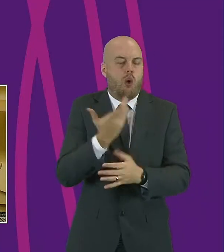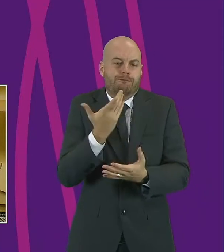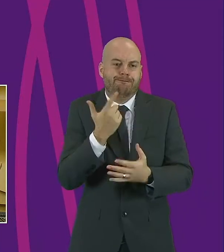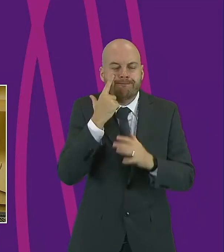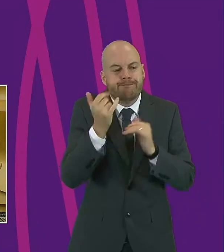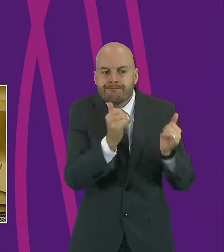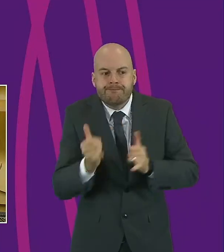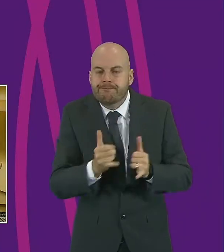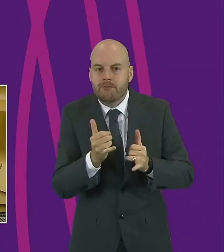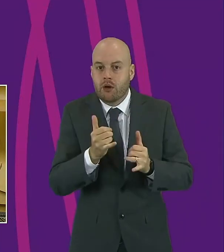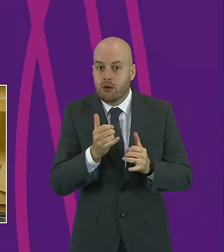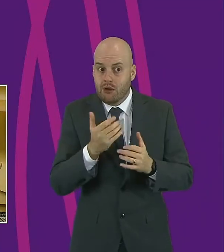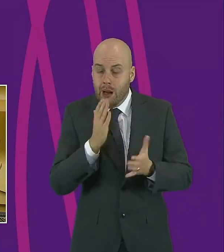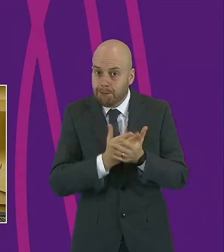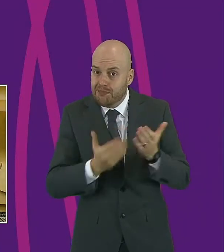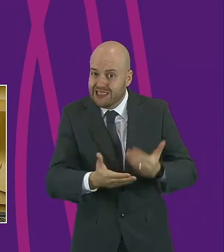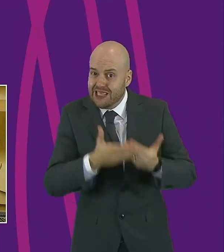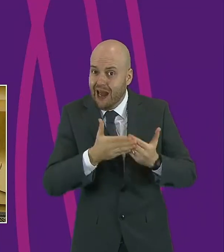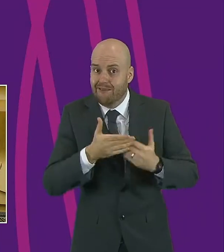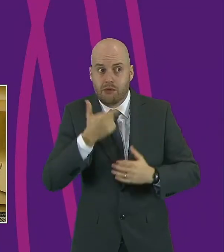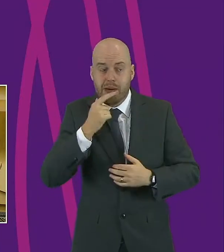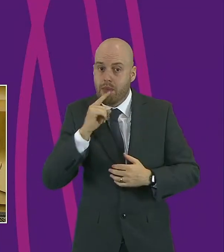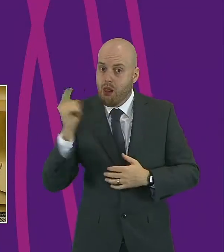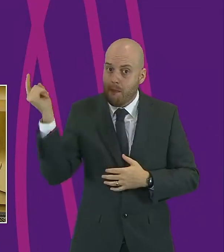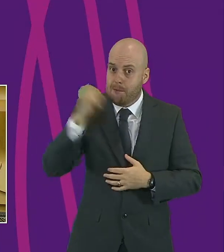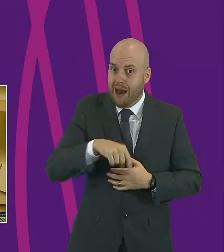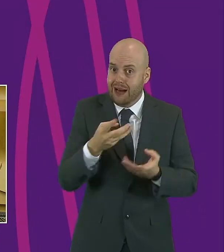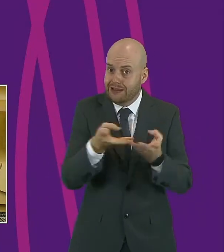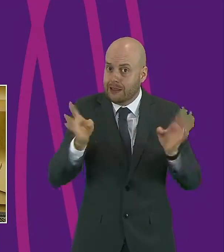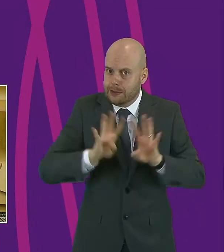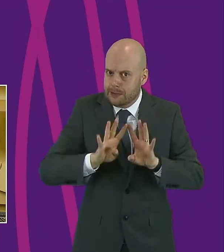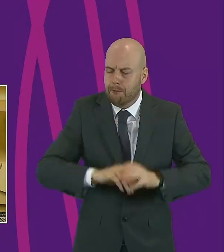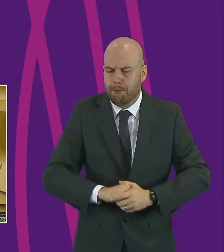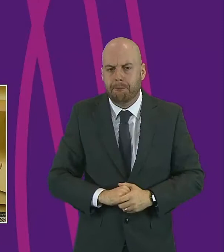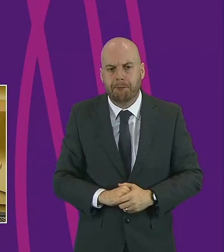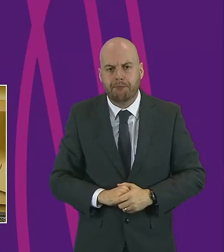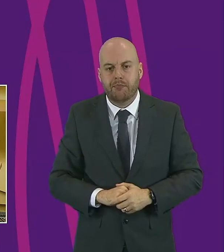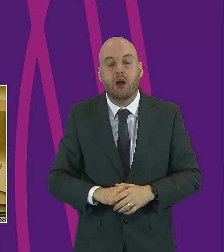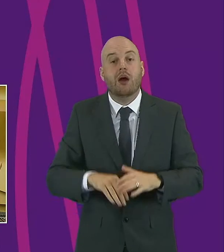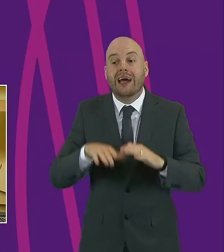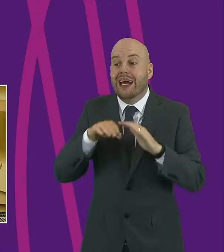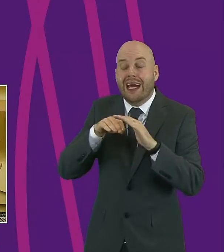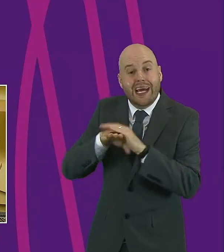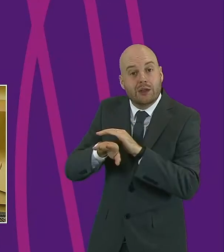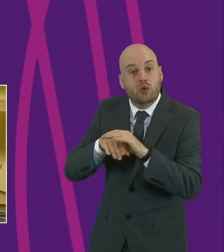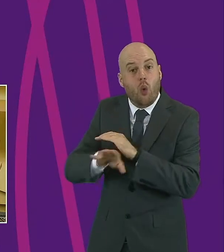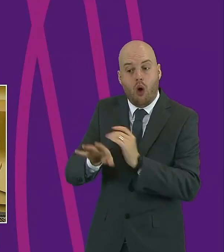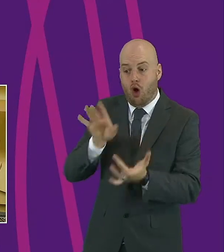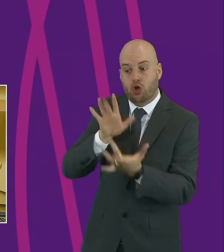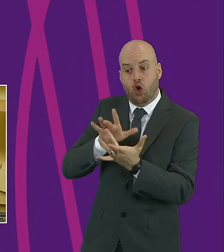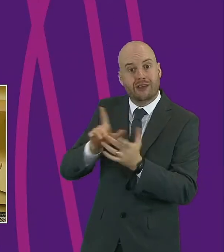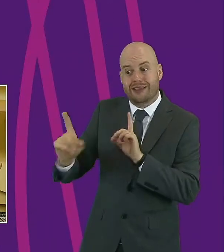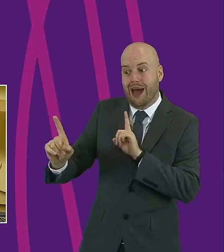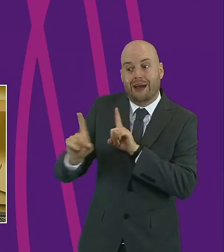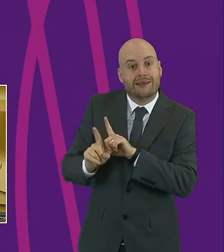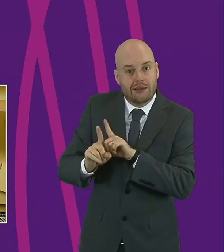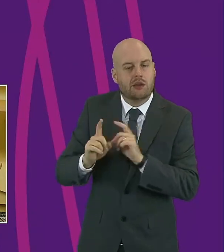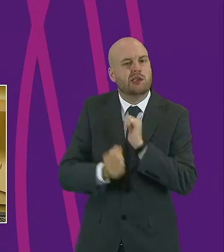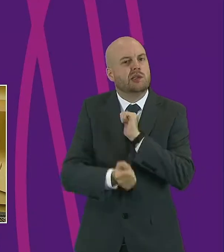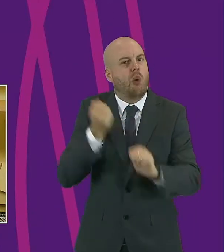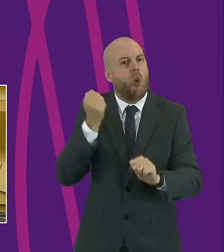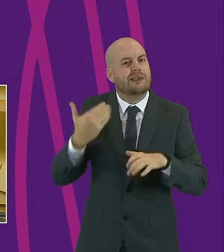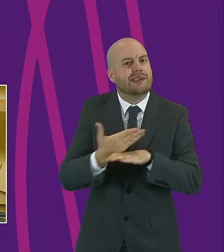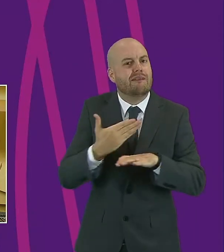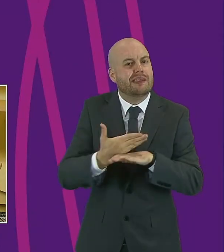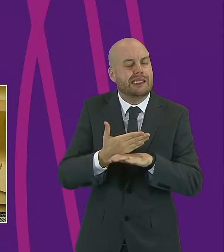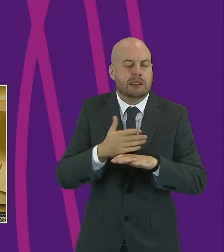safety of any new arrangements. We also hope that from 14 September, indoor contact sports activities can resume for people aged 12 and over, and we